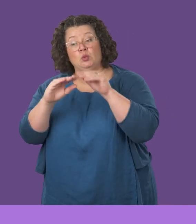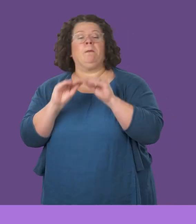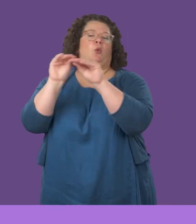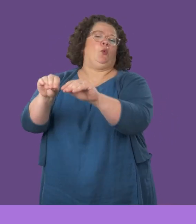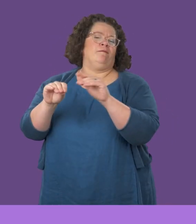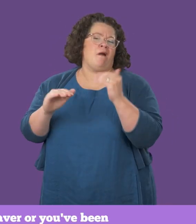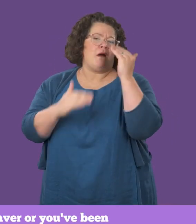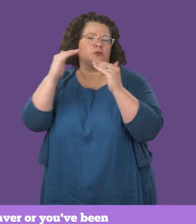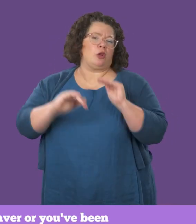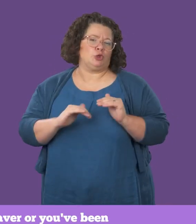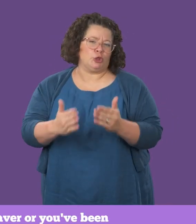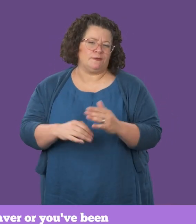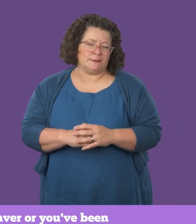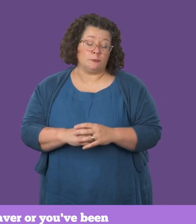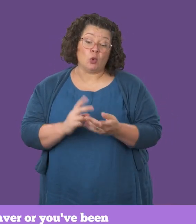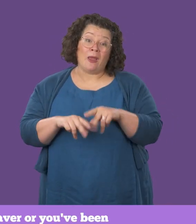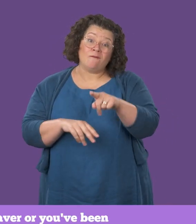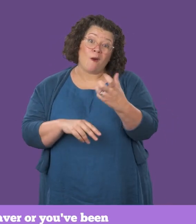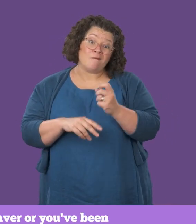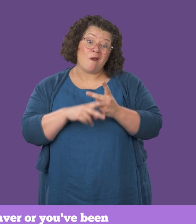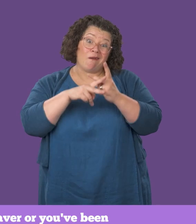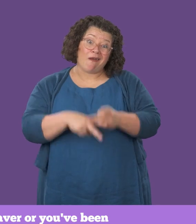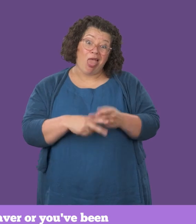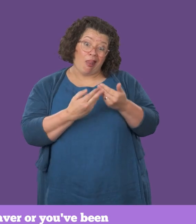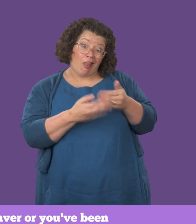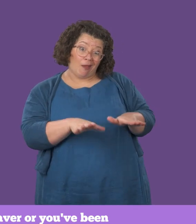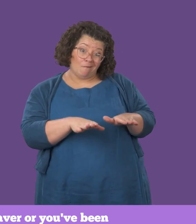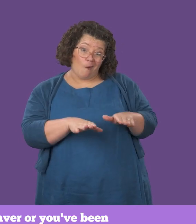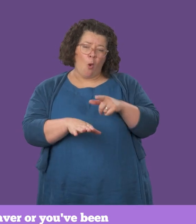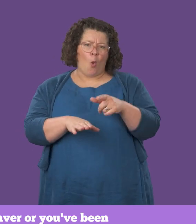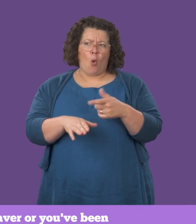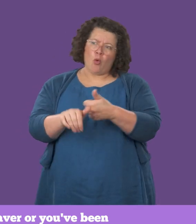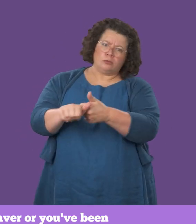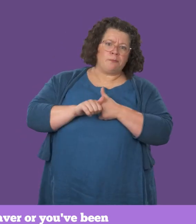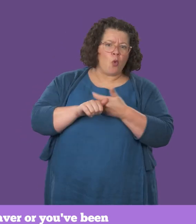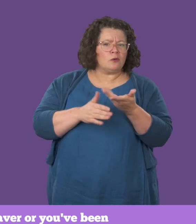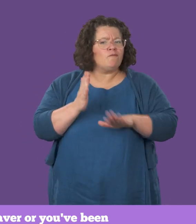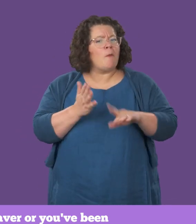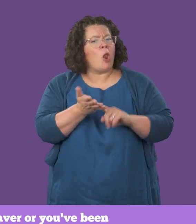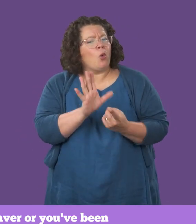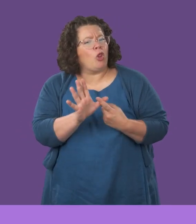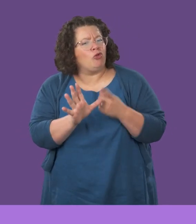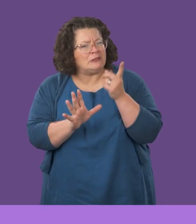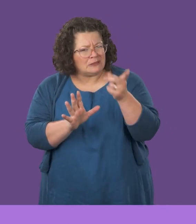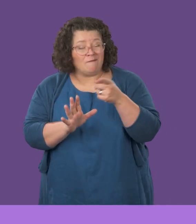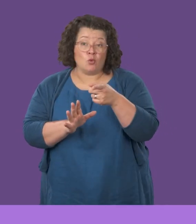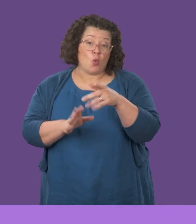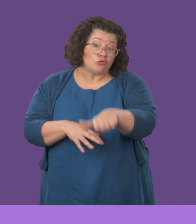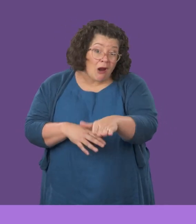adult services. Now, if you're a care leaver or you've been receiving support from the local authority to your child, a disabled